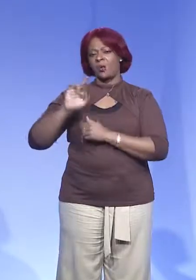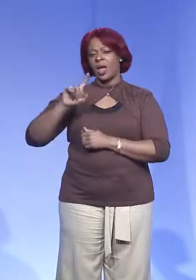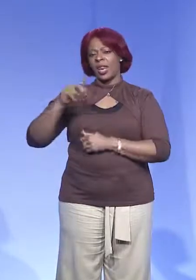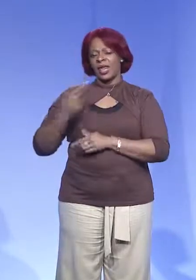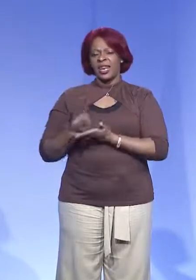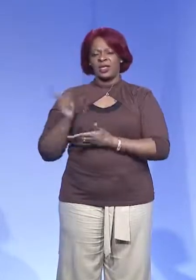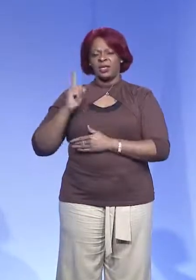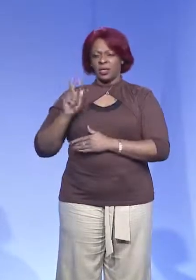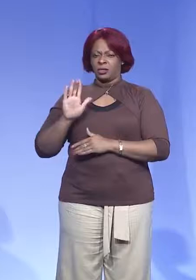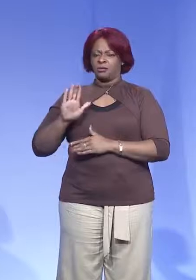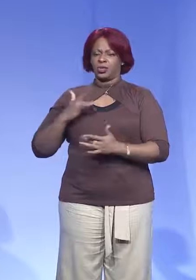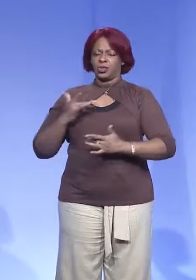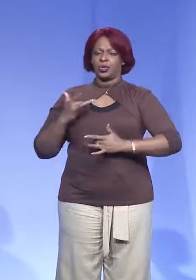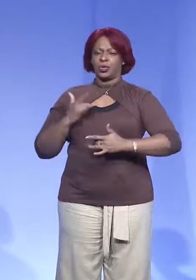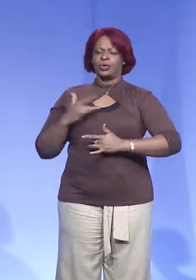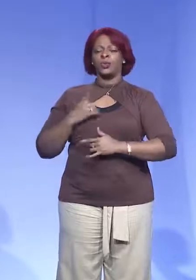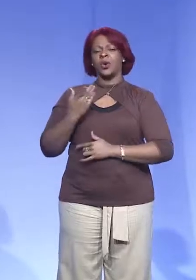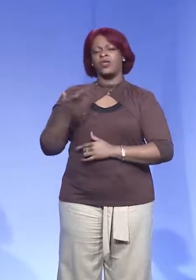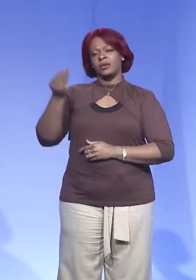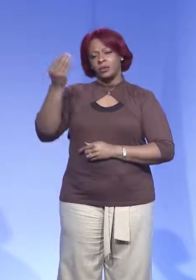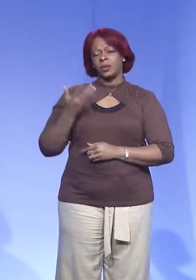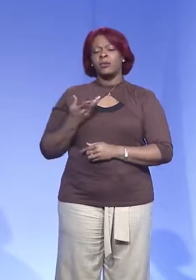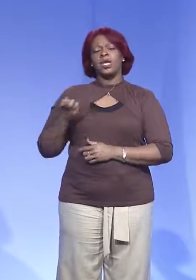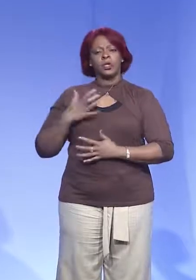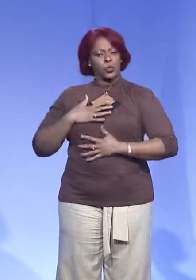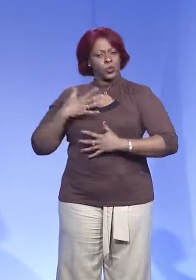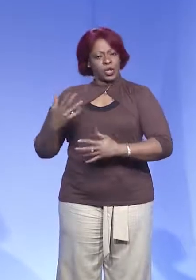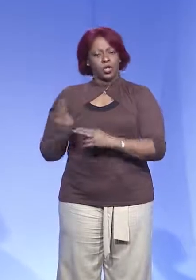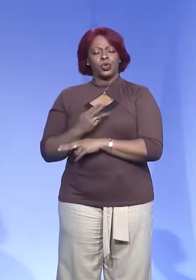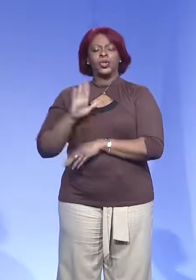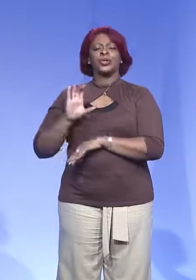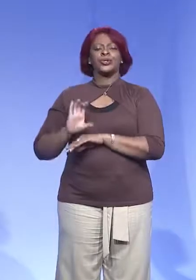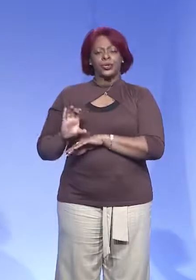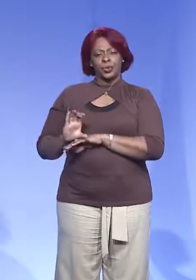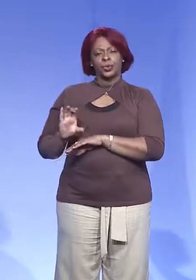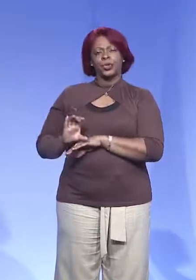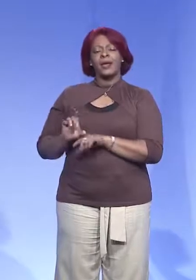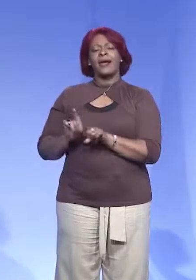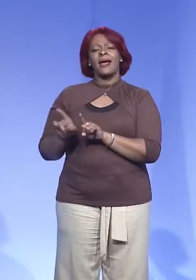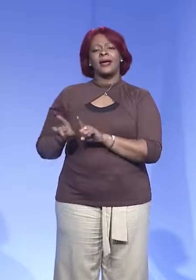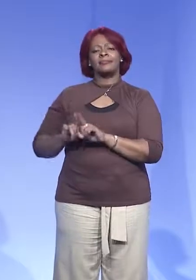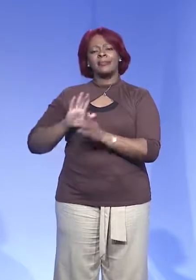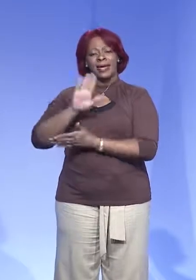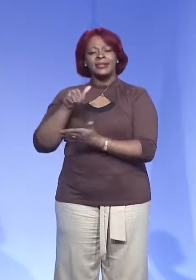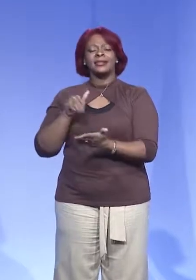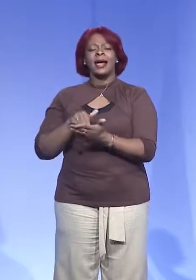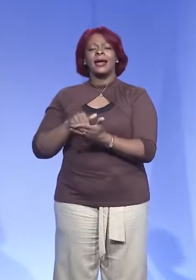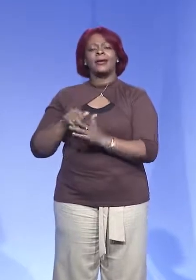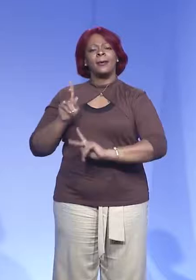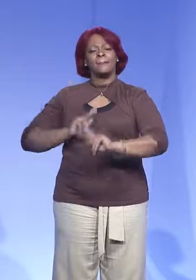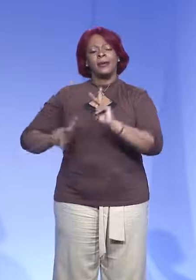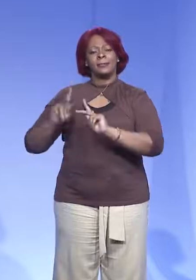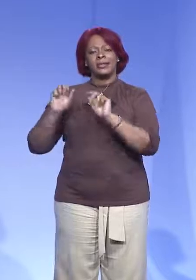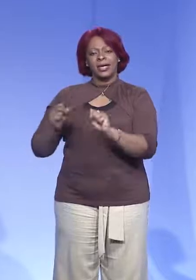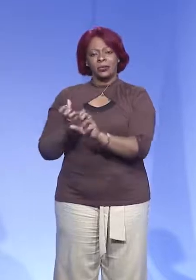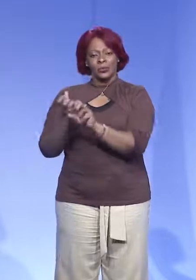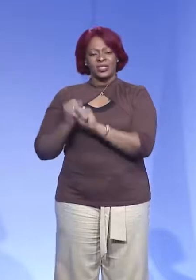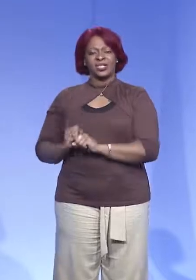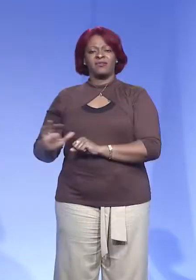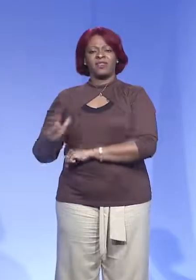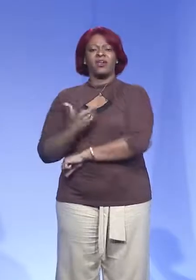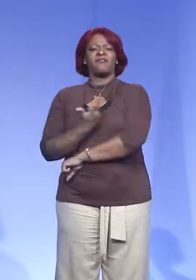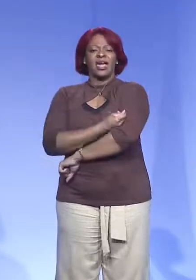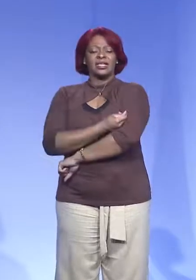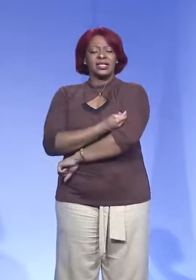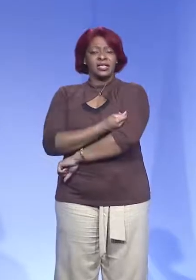things he did tell me is that he would be willing to use his church as a site where people can get those